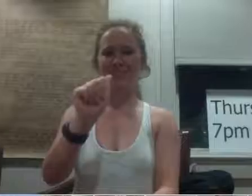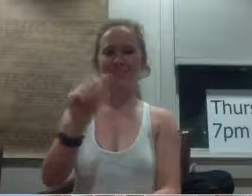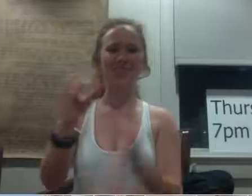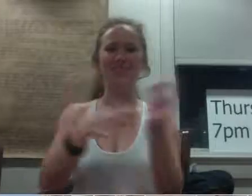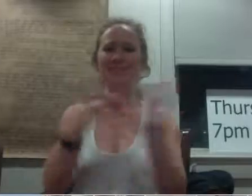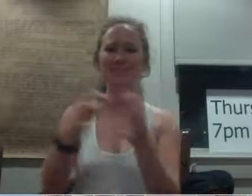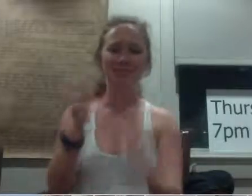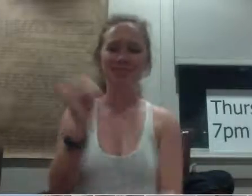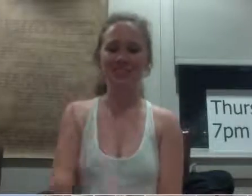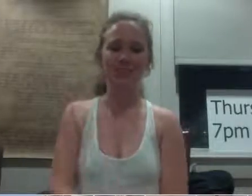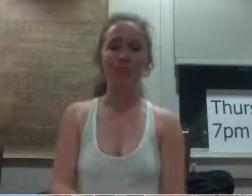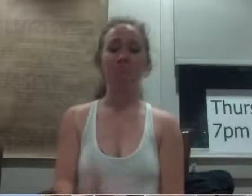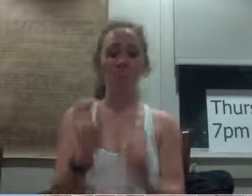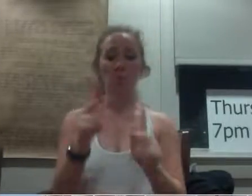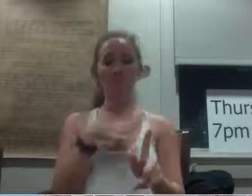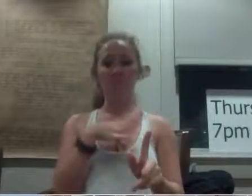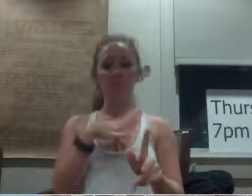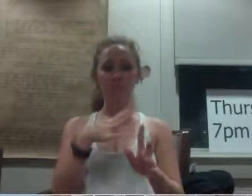was talking about the main point. Can you please explain that?